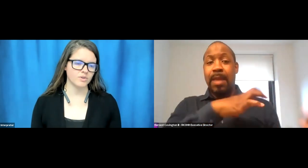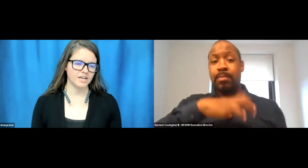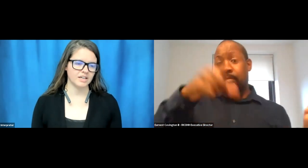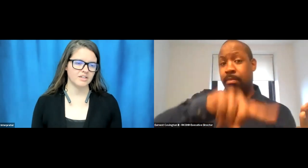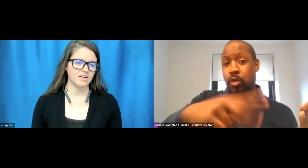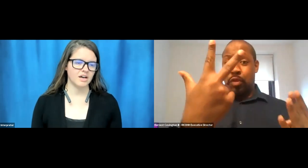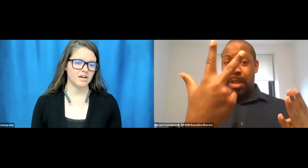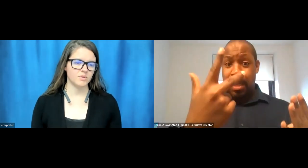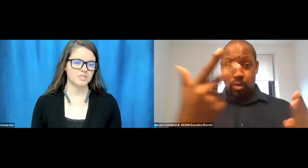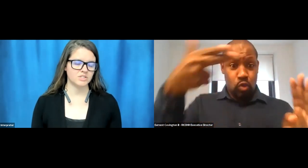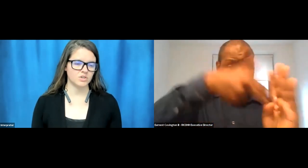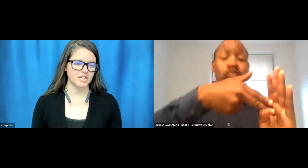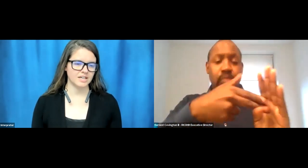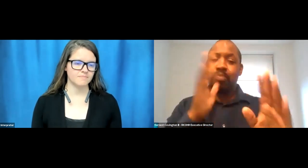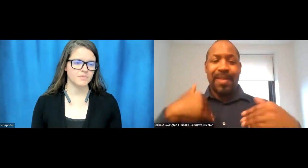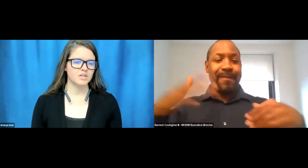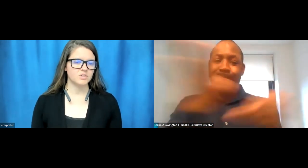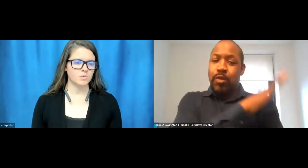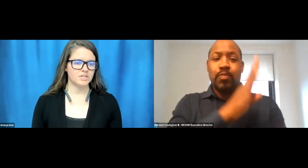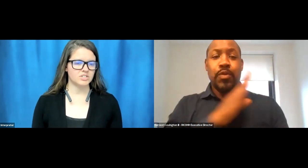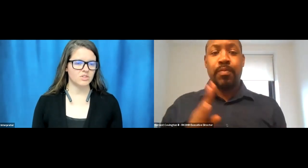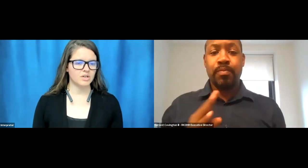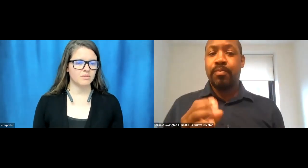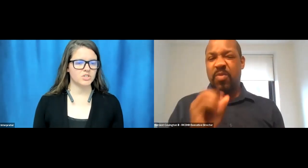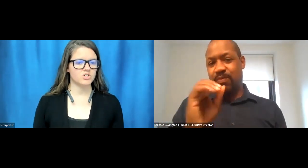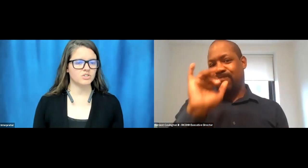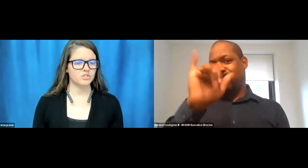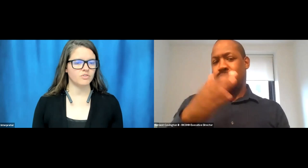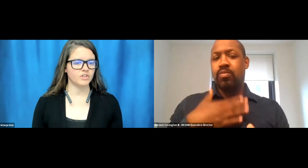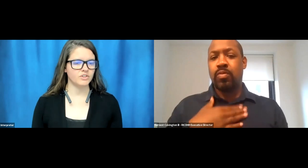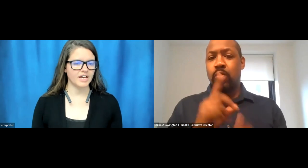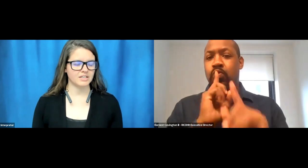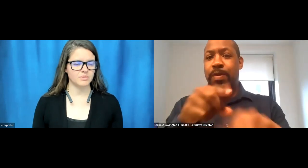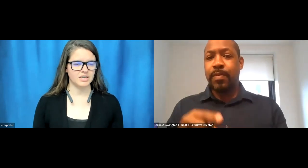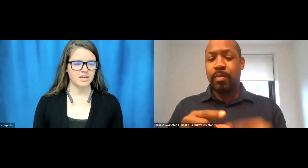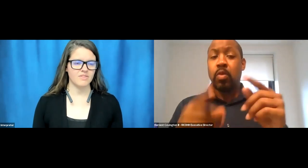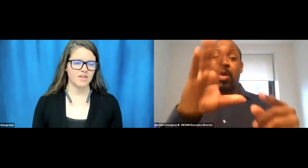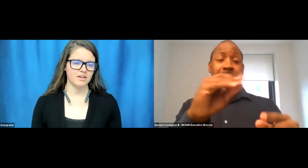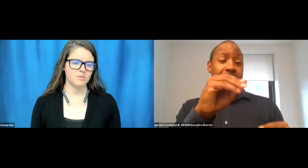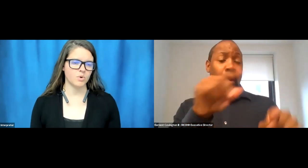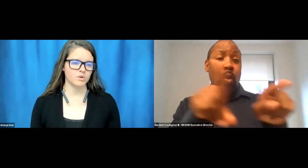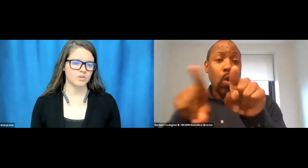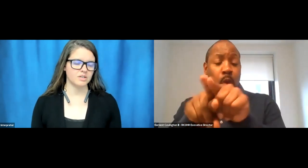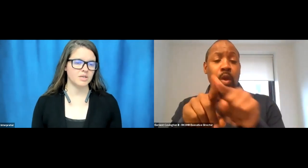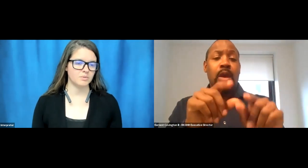already, those seats are taken. So we just need three commissioners to fill that committee and then the committee would be